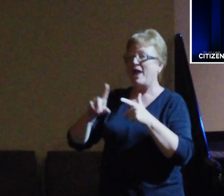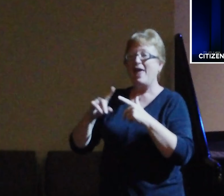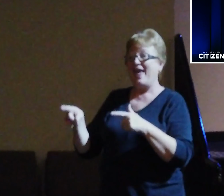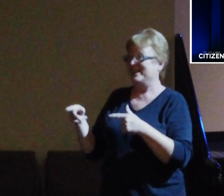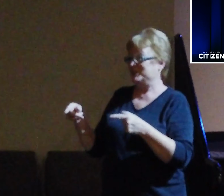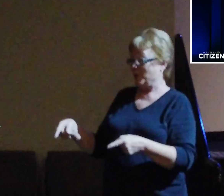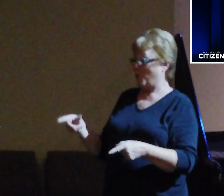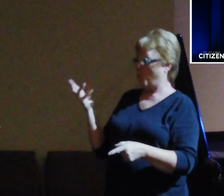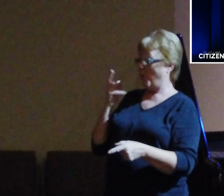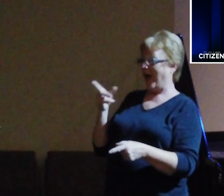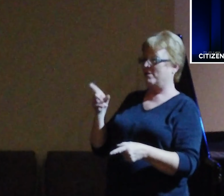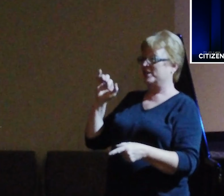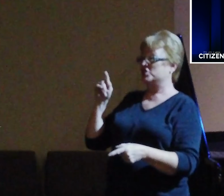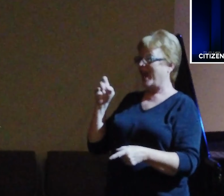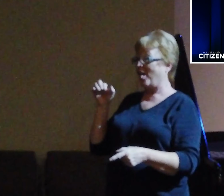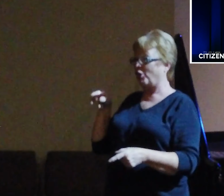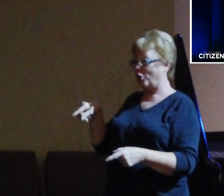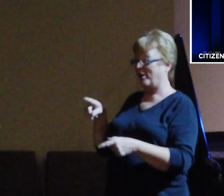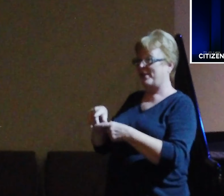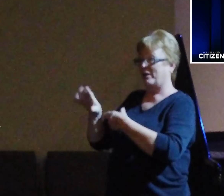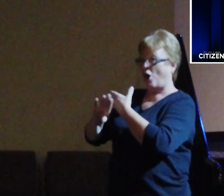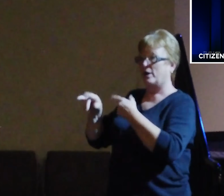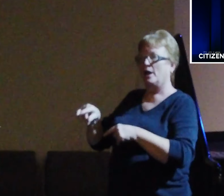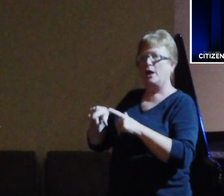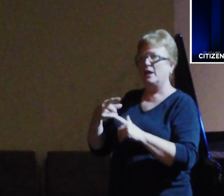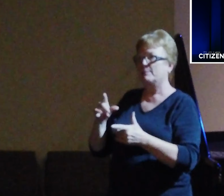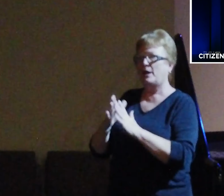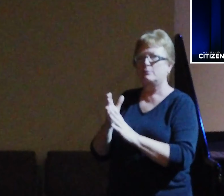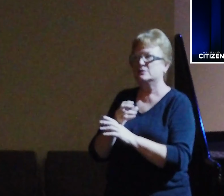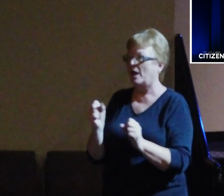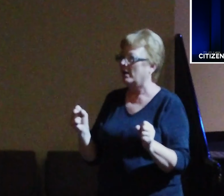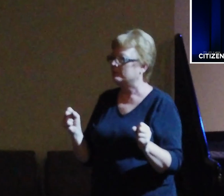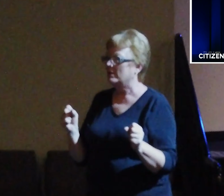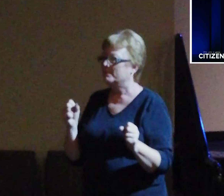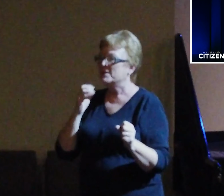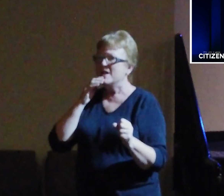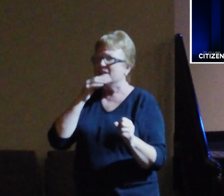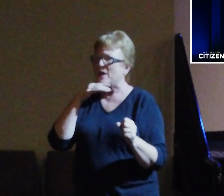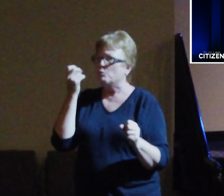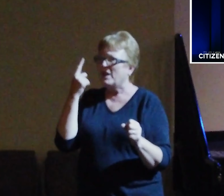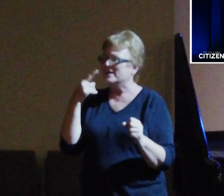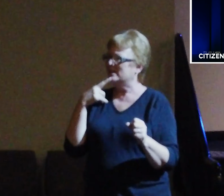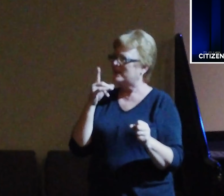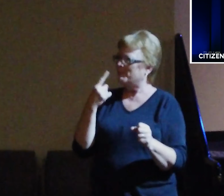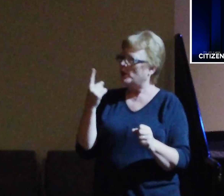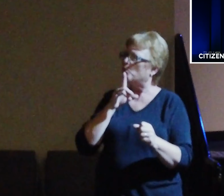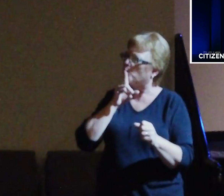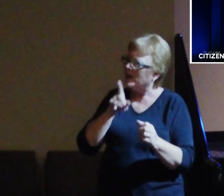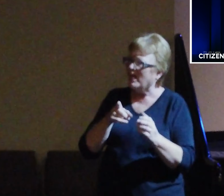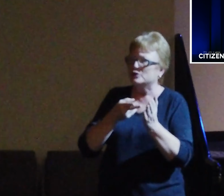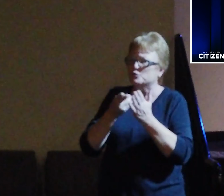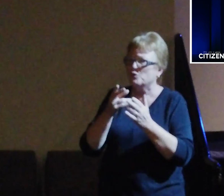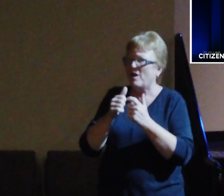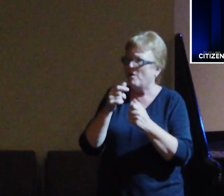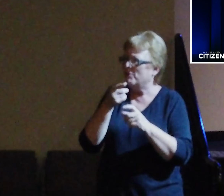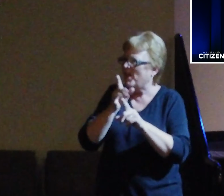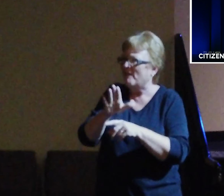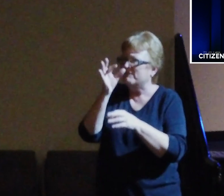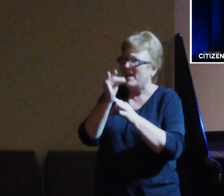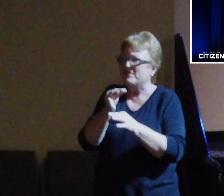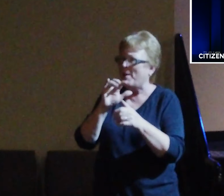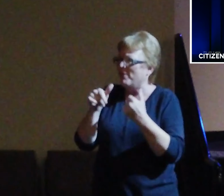Paul and Silas. Enough to cause him to believe that there was something genuine and real about their faith,